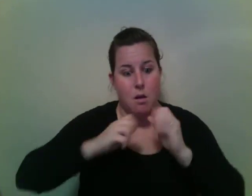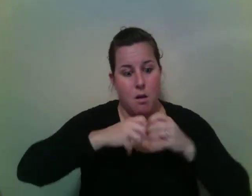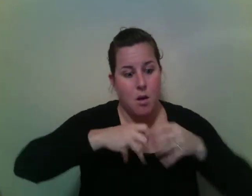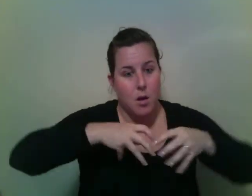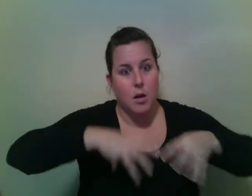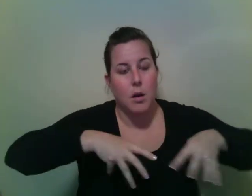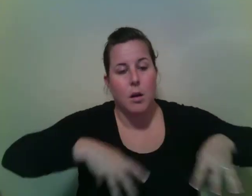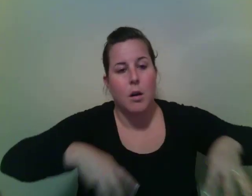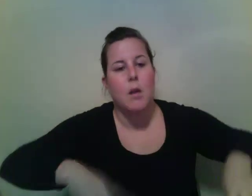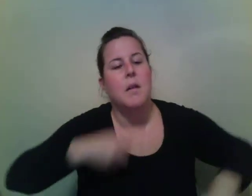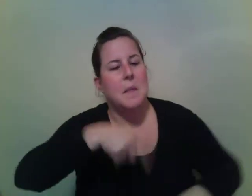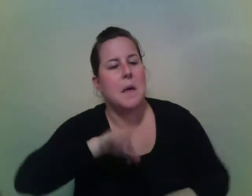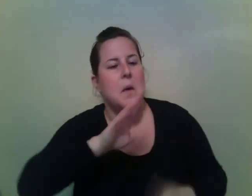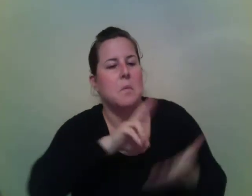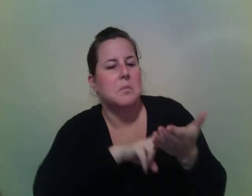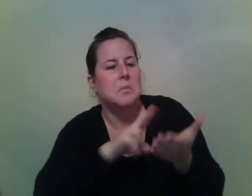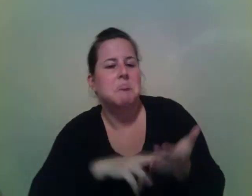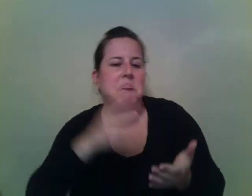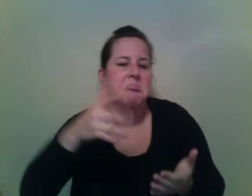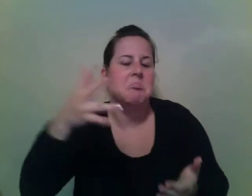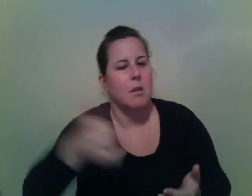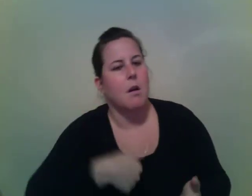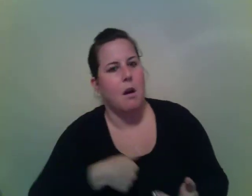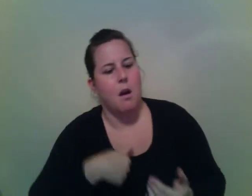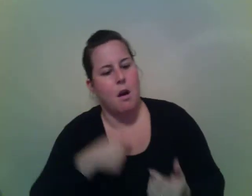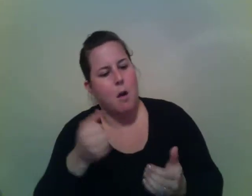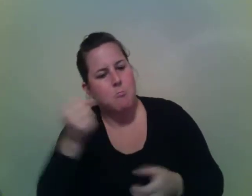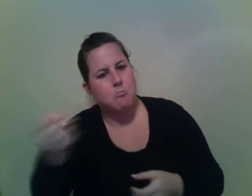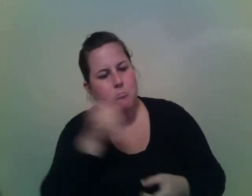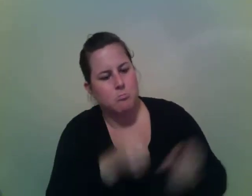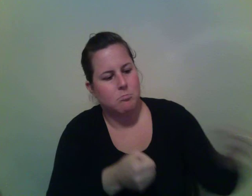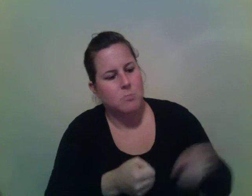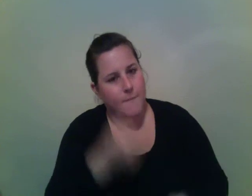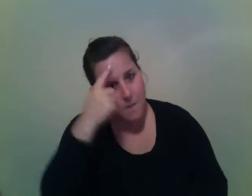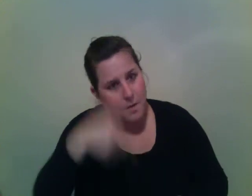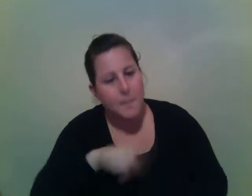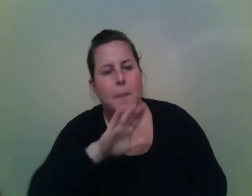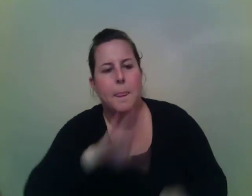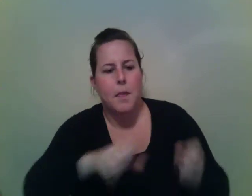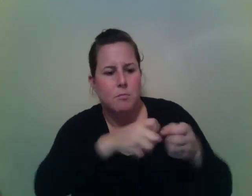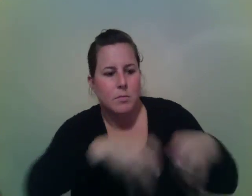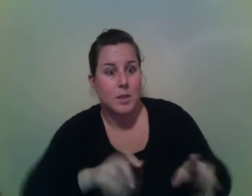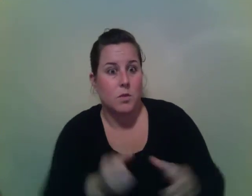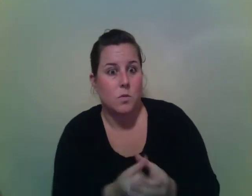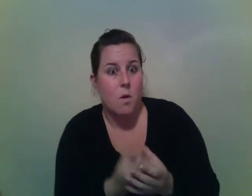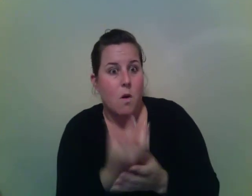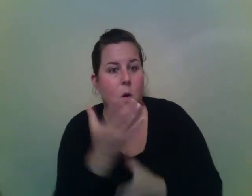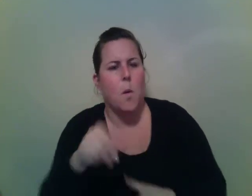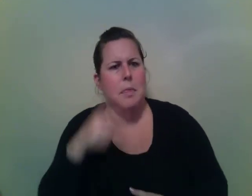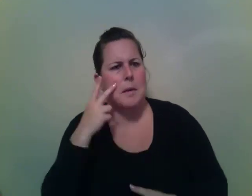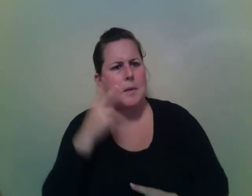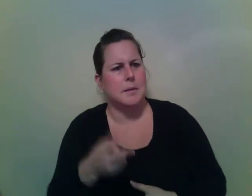enrolling people here and there, and I am strategically placing people, so their downline is growing. And when they start to see those big